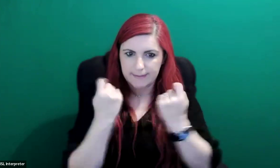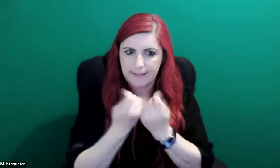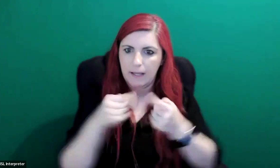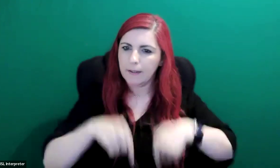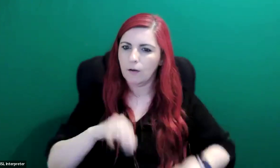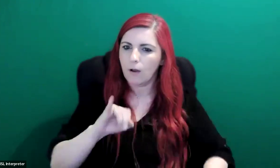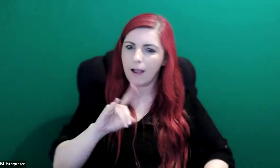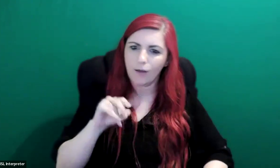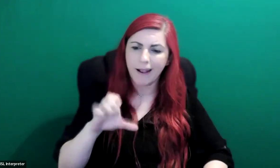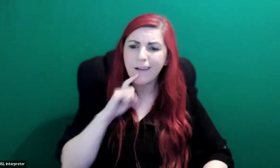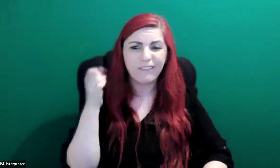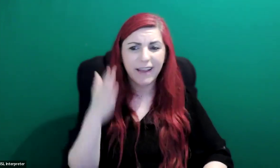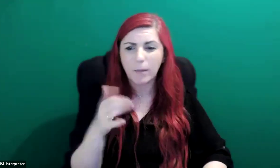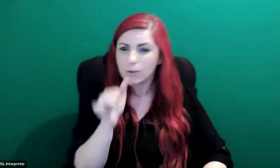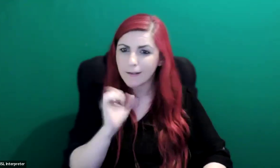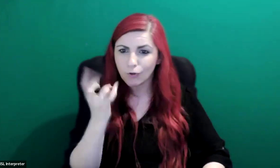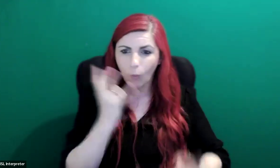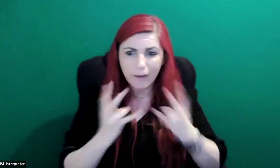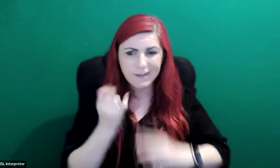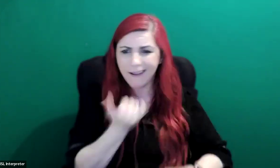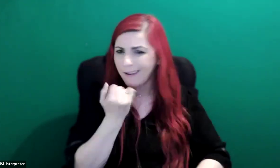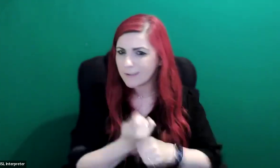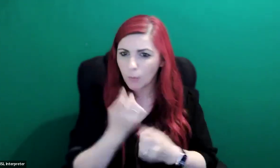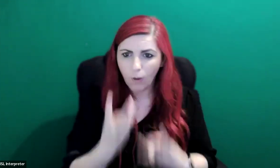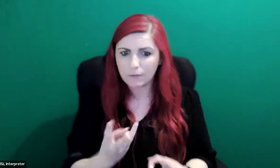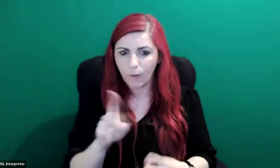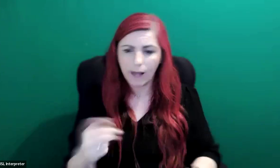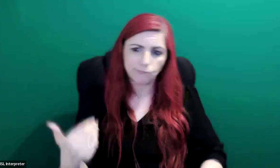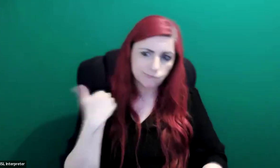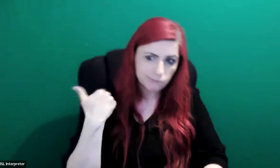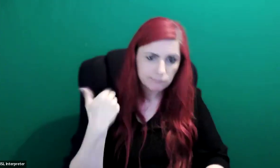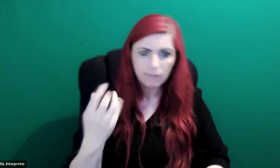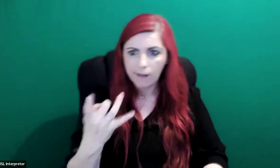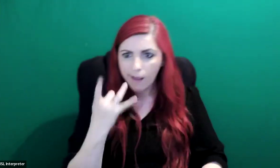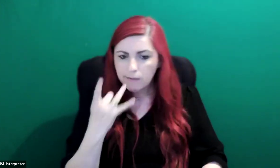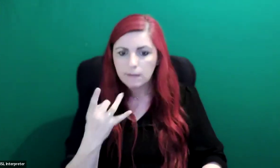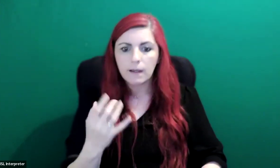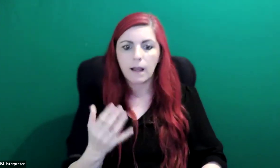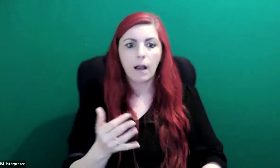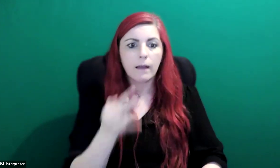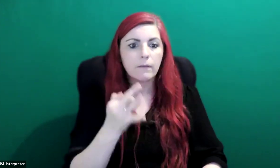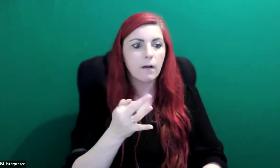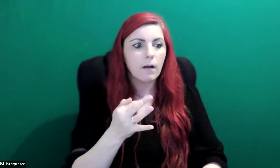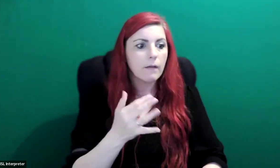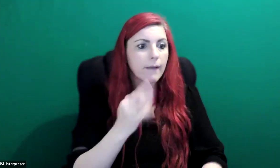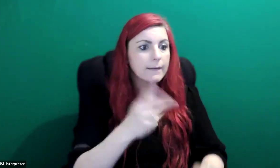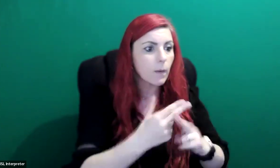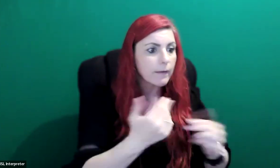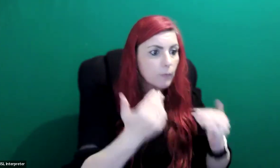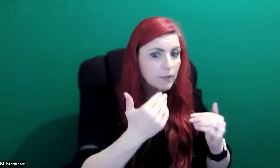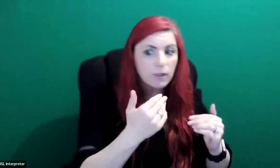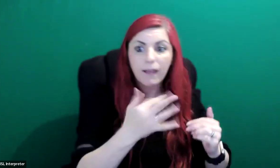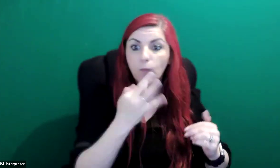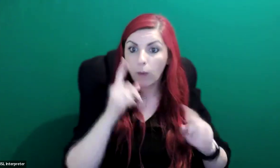is available to answer any questions that you have to the extent that we can, or if we can, find the information from someone else and get back to you, we